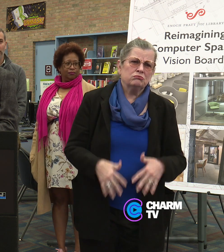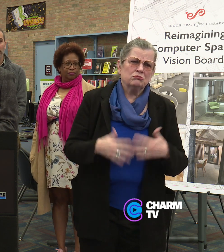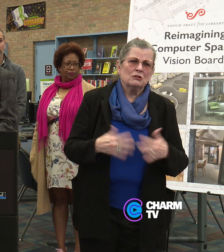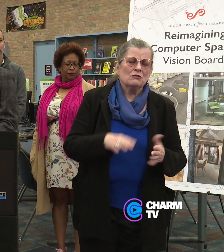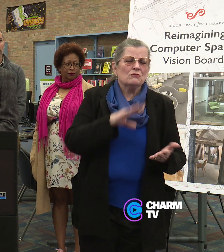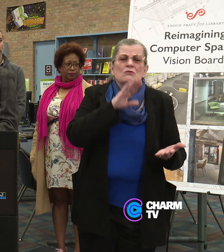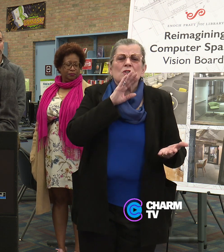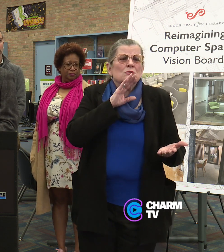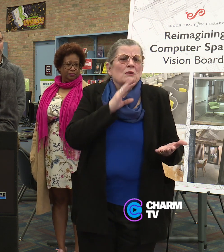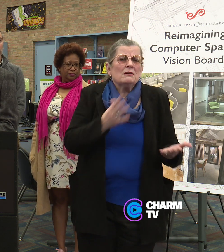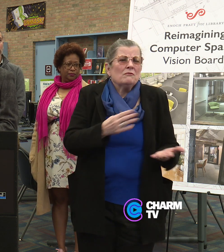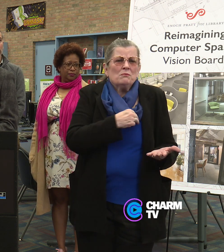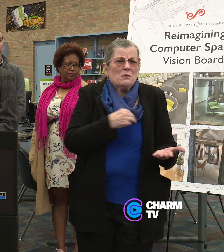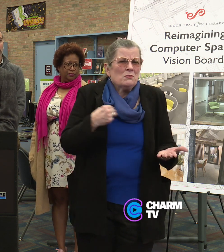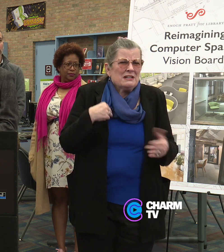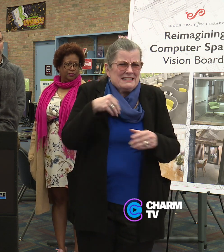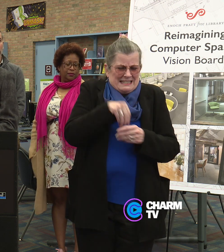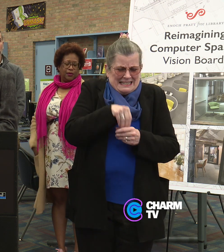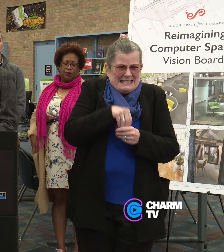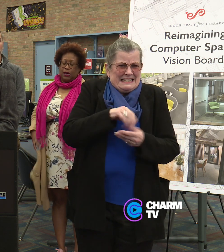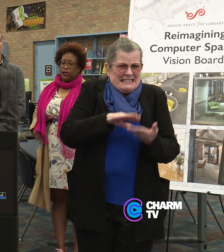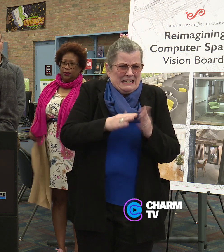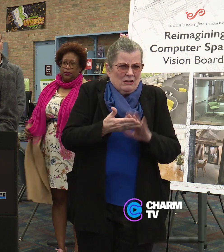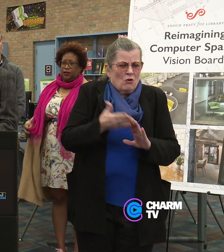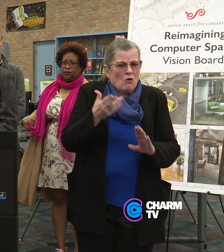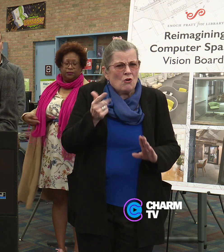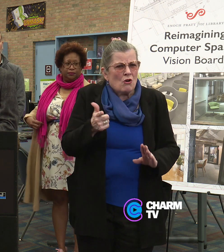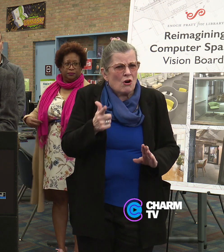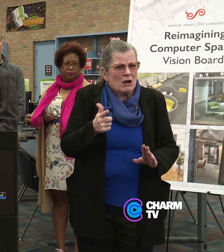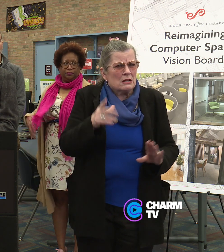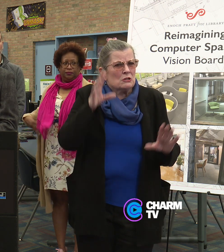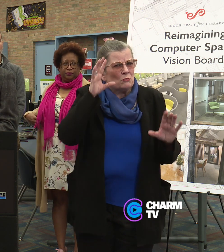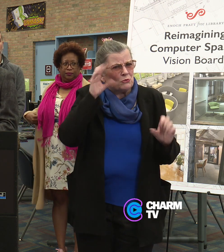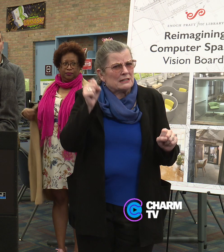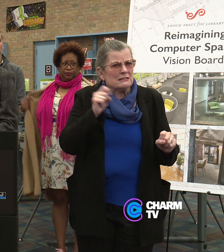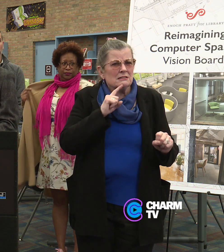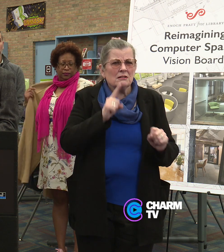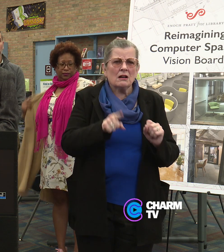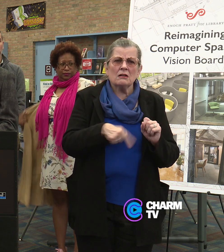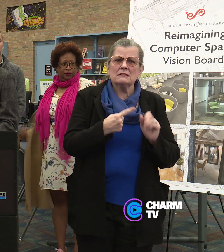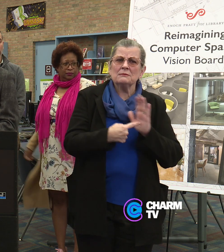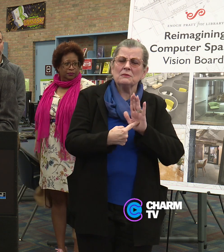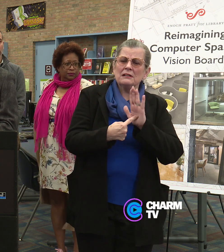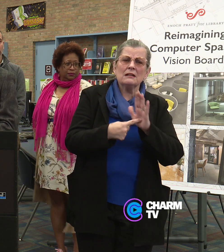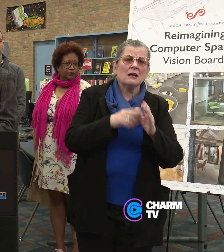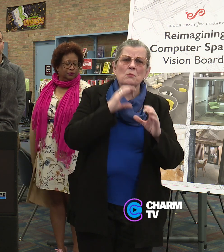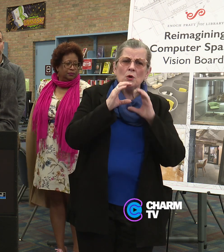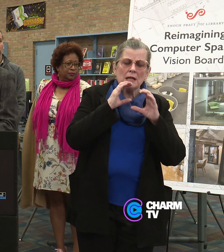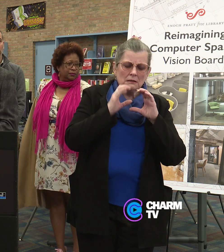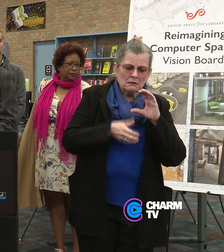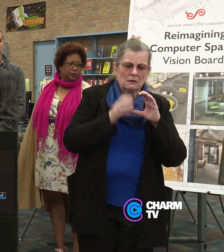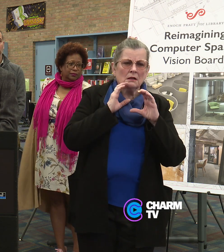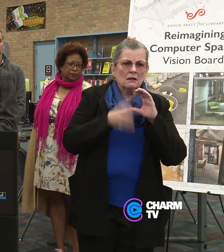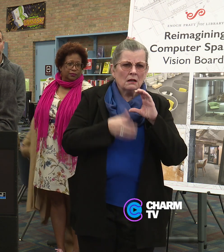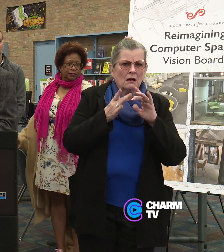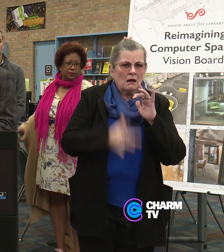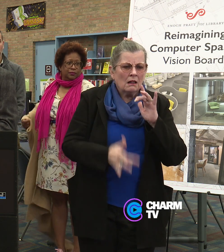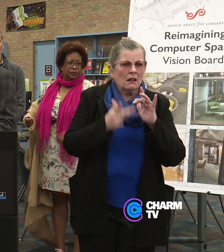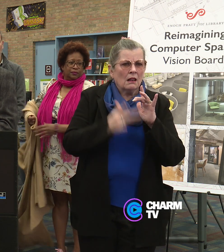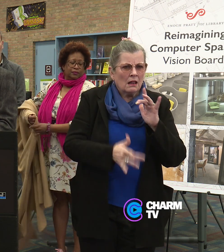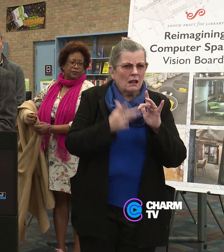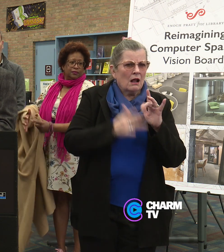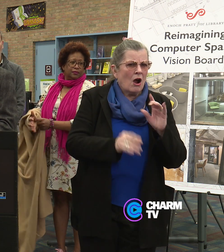several of the members inside City Hall. The council president says that this is another example of communication breakdown between your office and the city